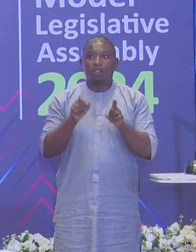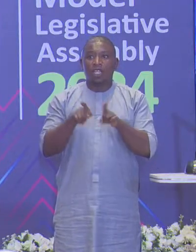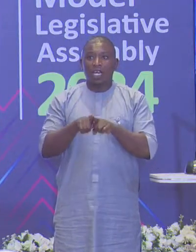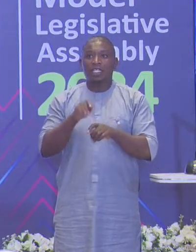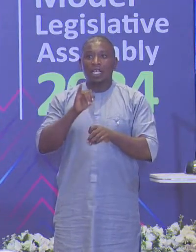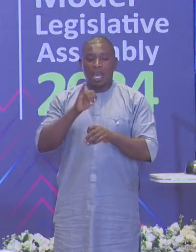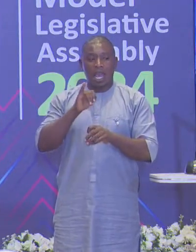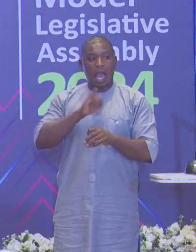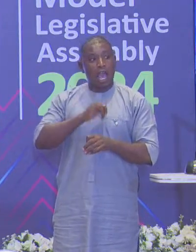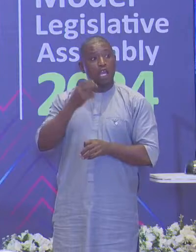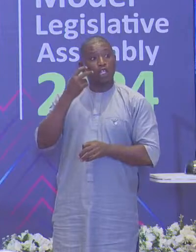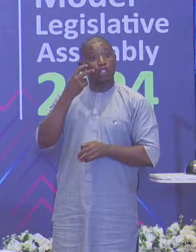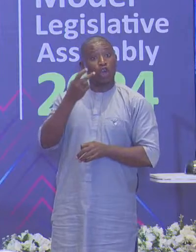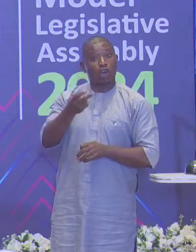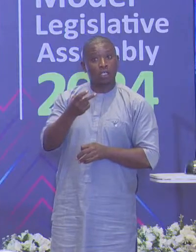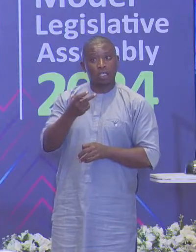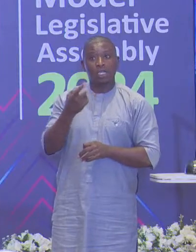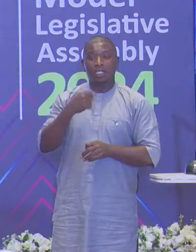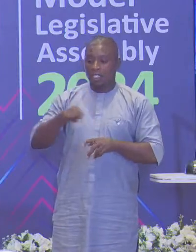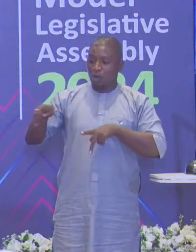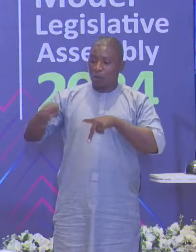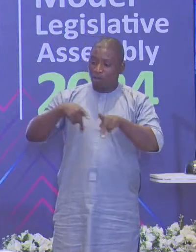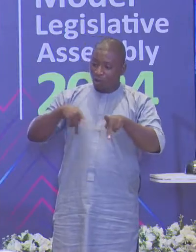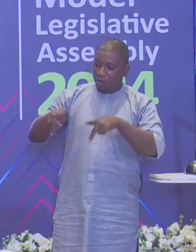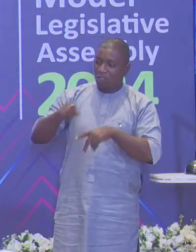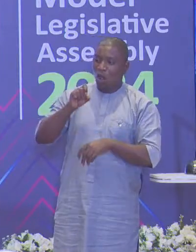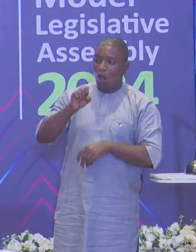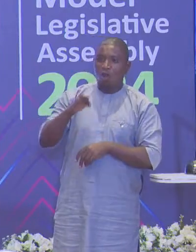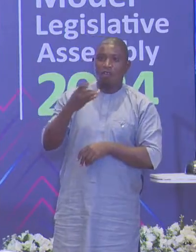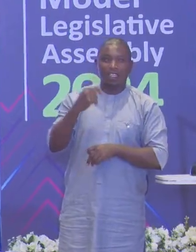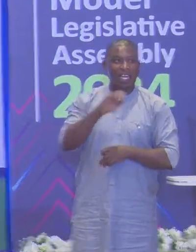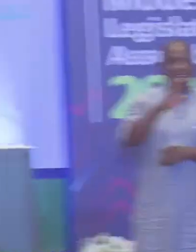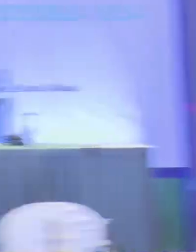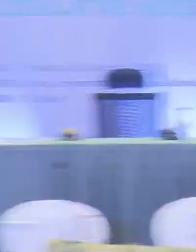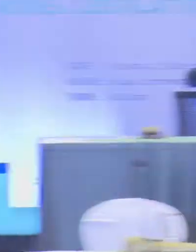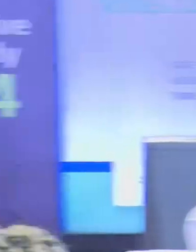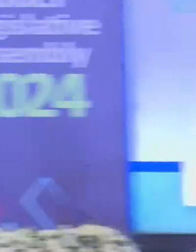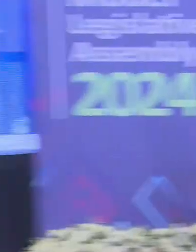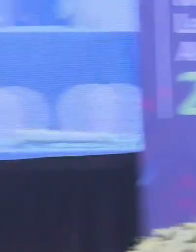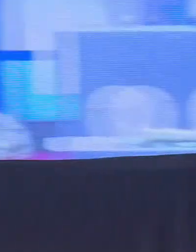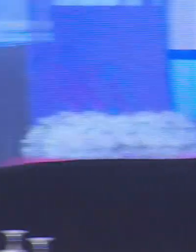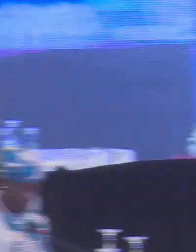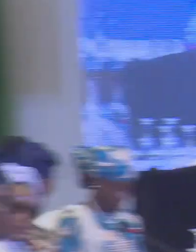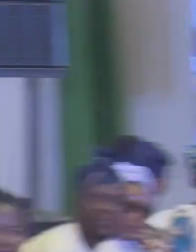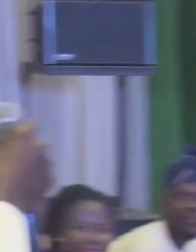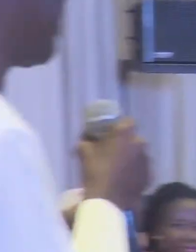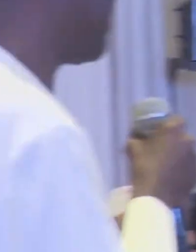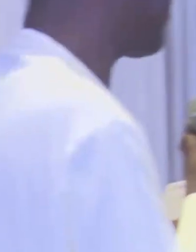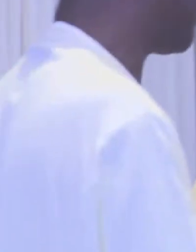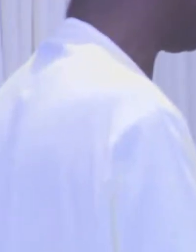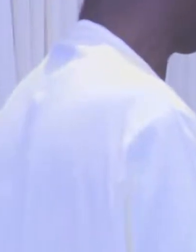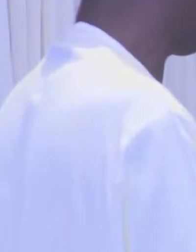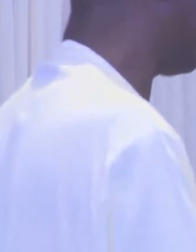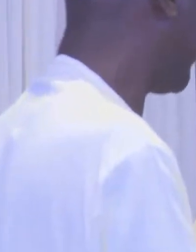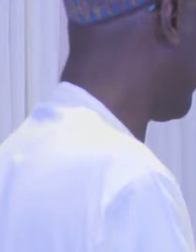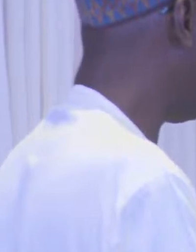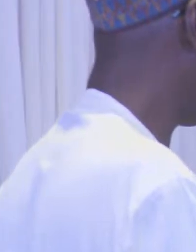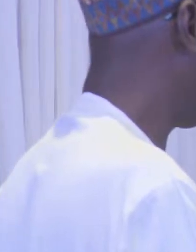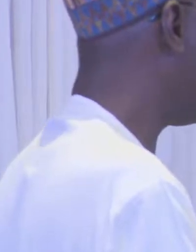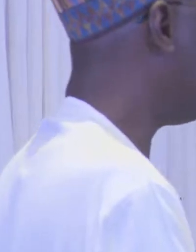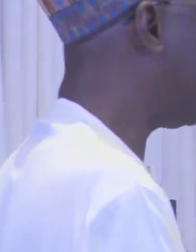as I saw the performance of the clerk, I was just saying in my mind,